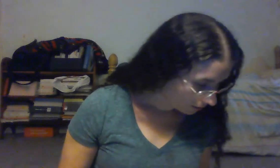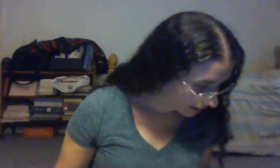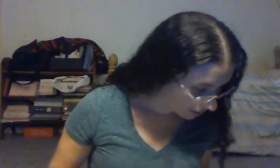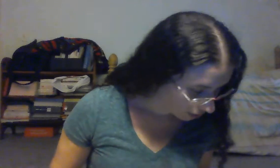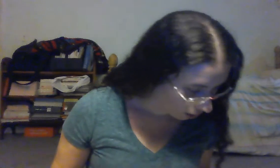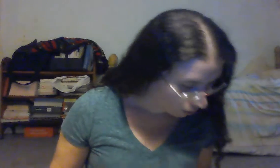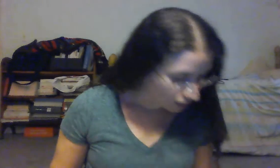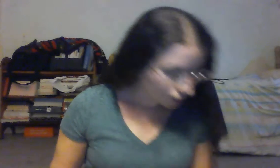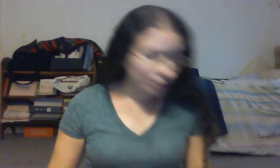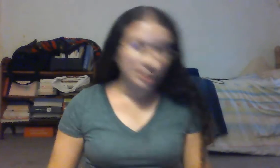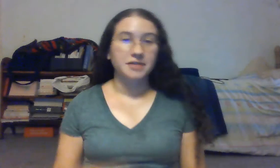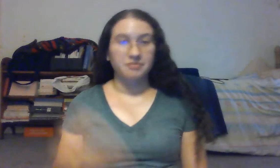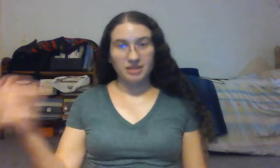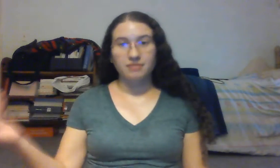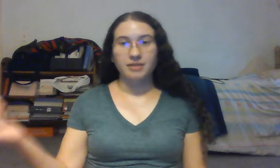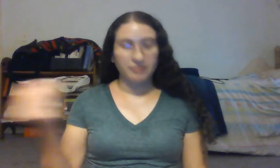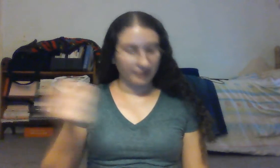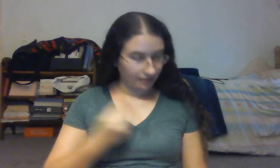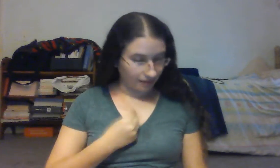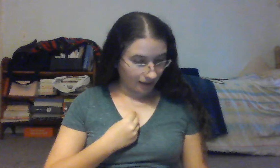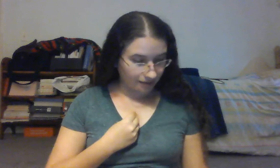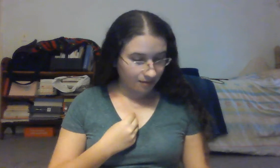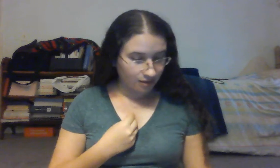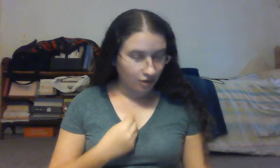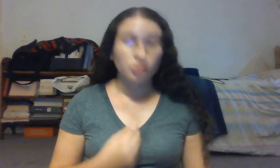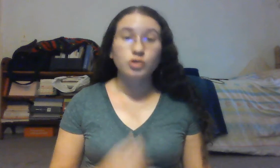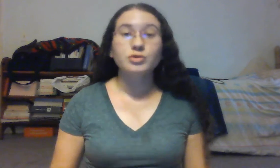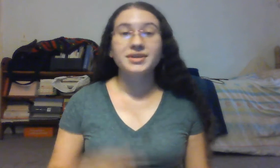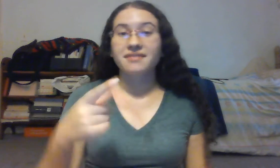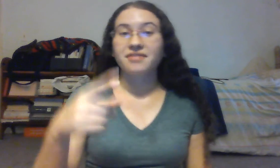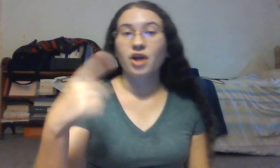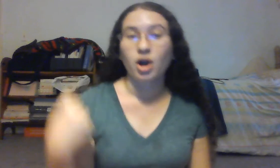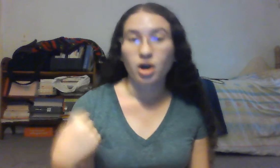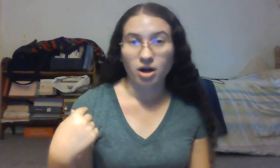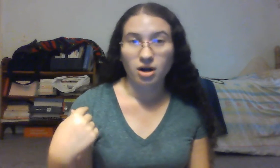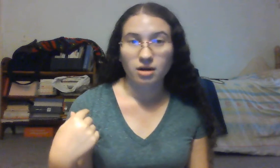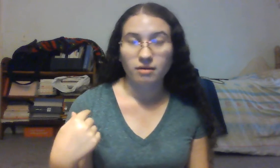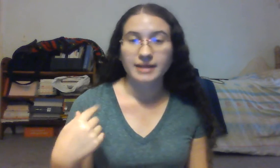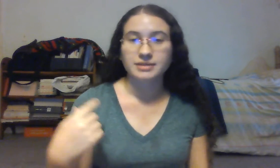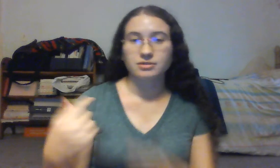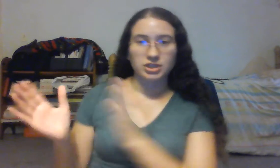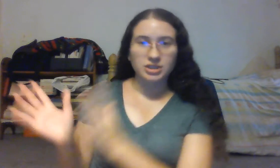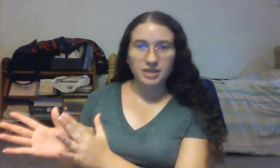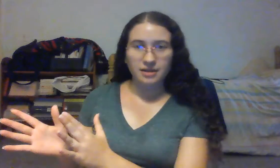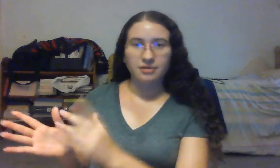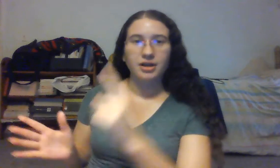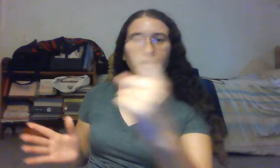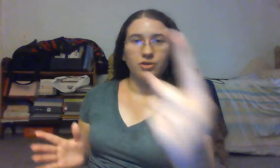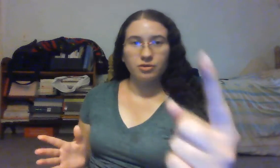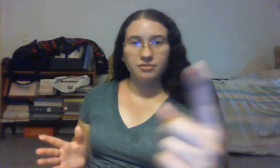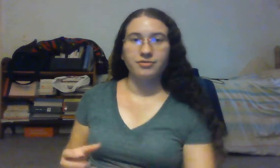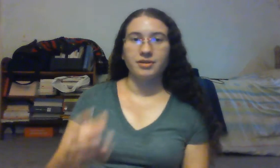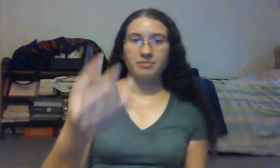Right? So she give me, right? We already did that. You give her, right? So she's here, you're in front of me,